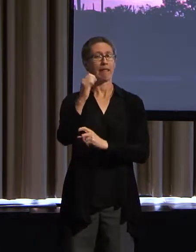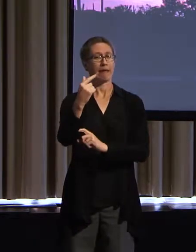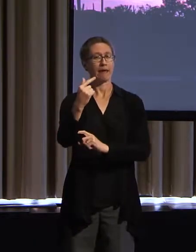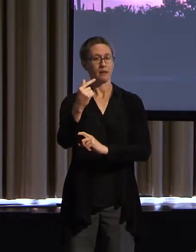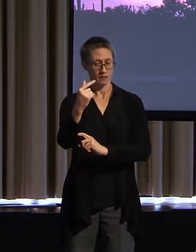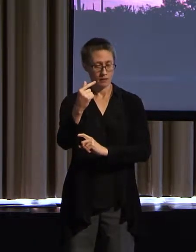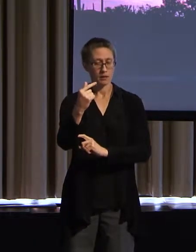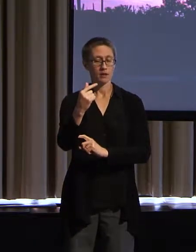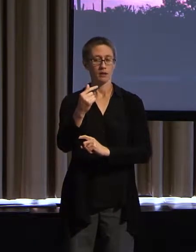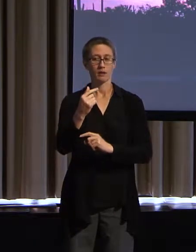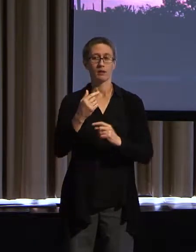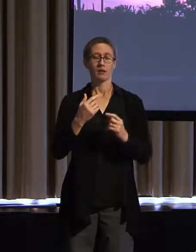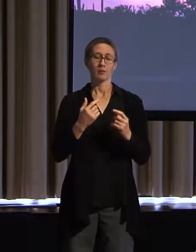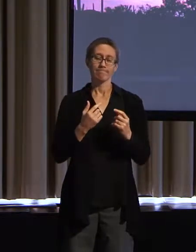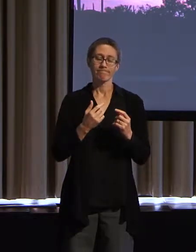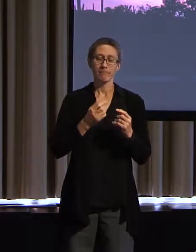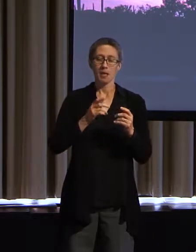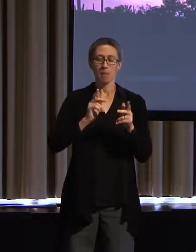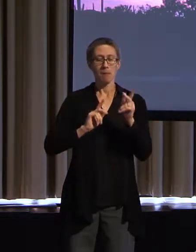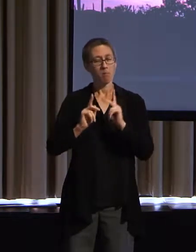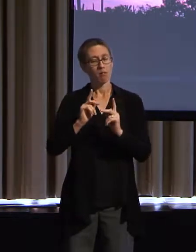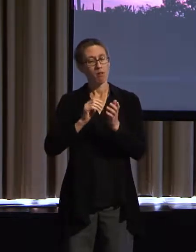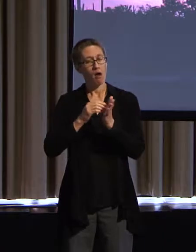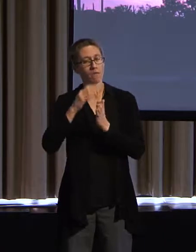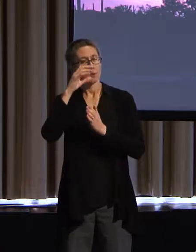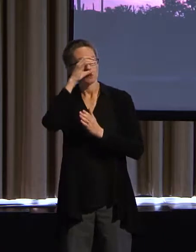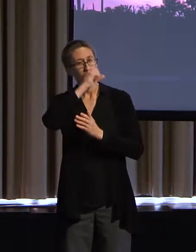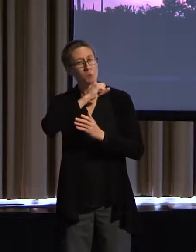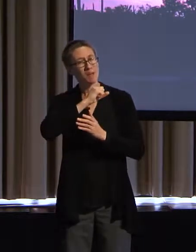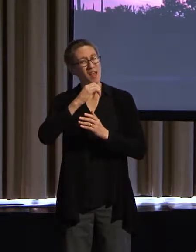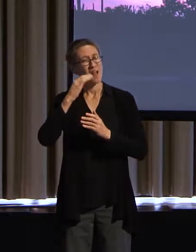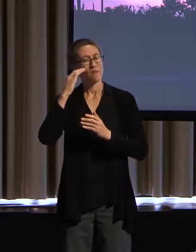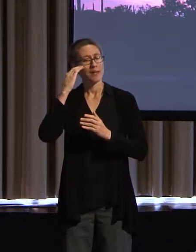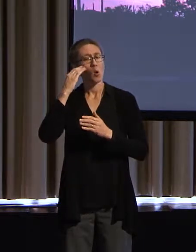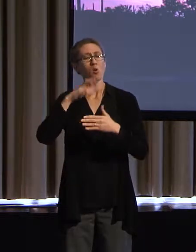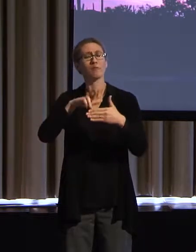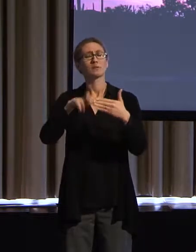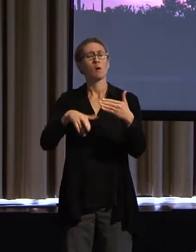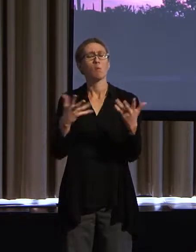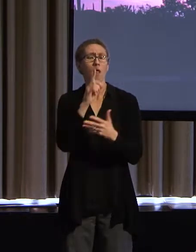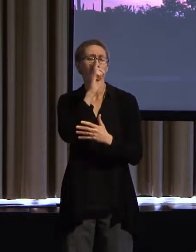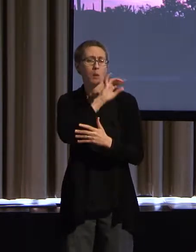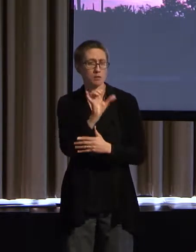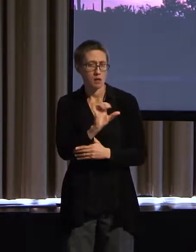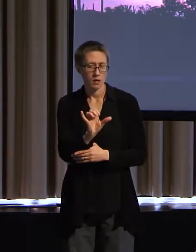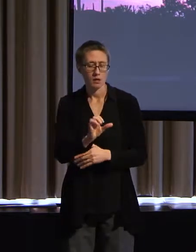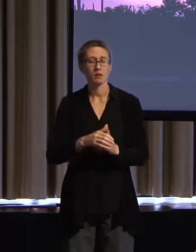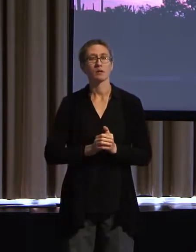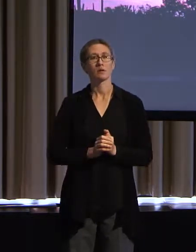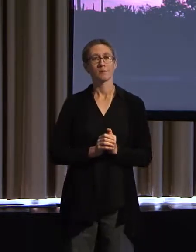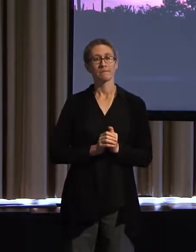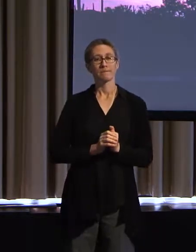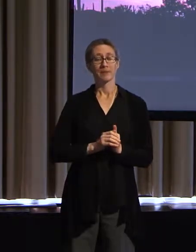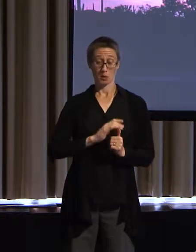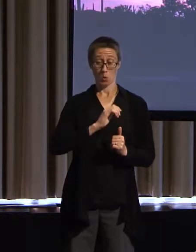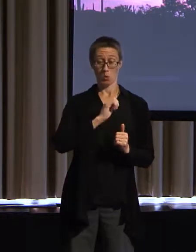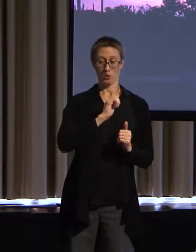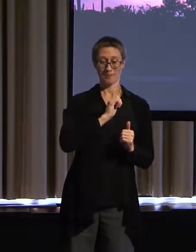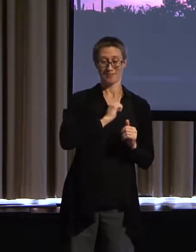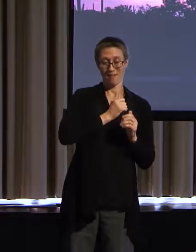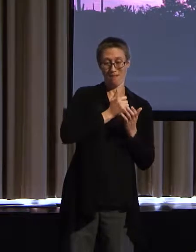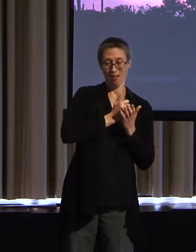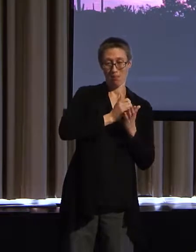they know what the outcome will look like. Having self-help books describe balance as healing work implies that one